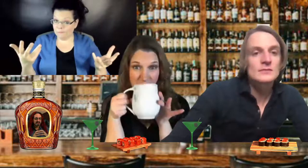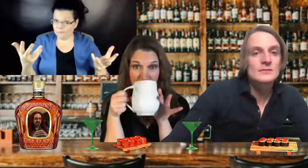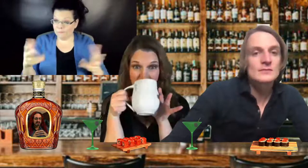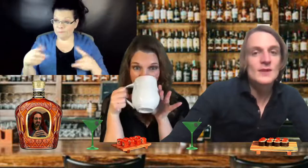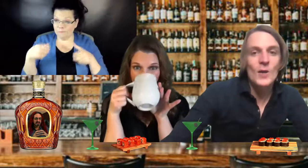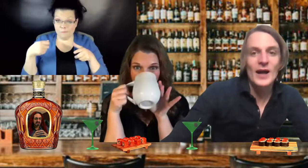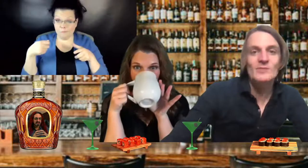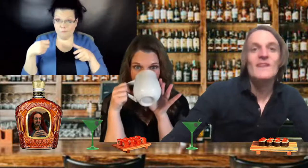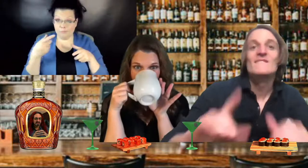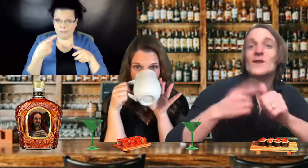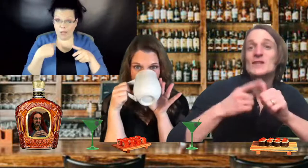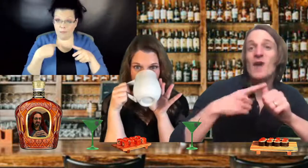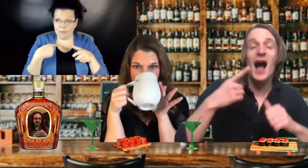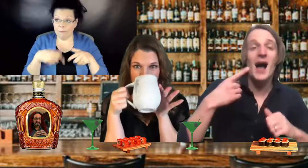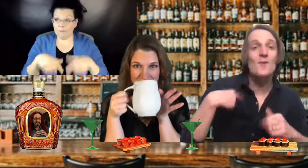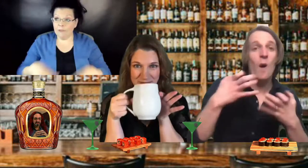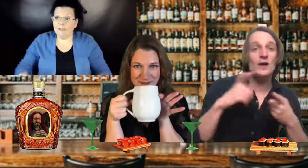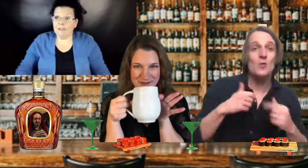ready.